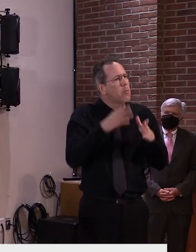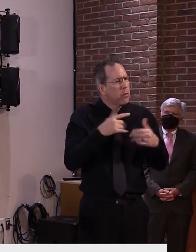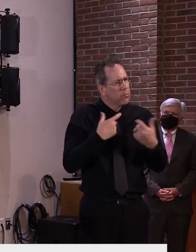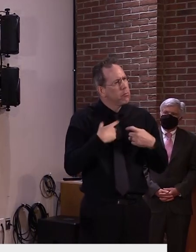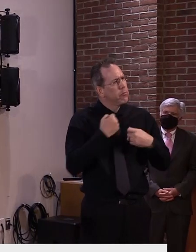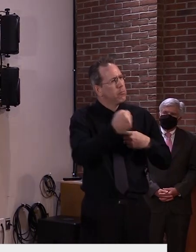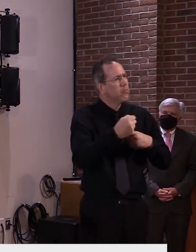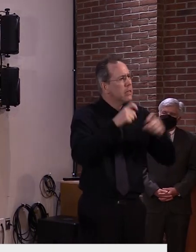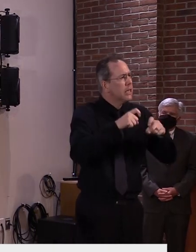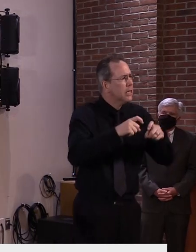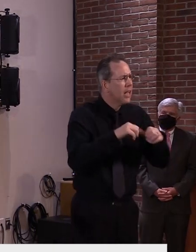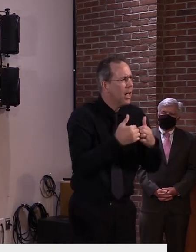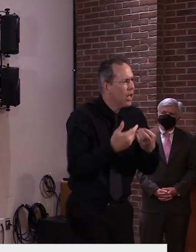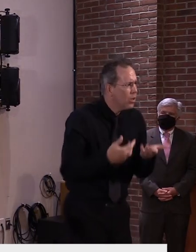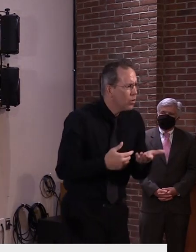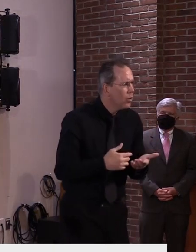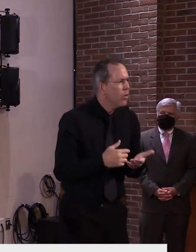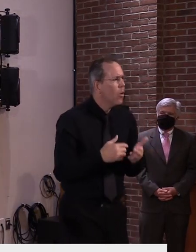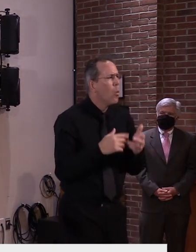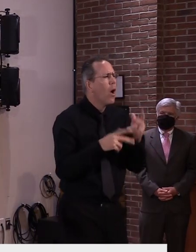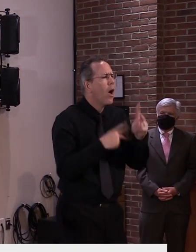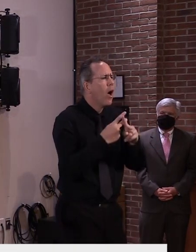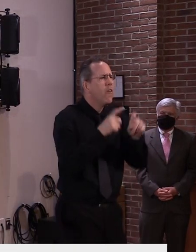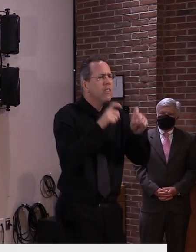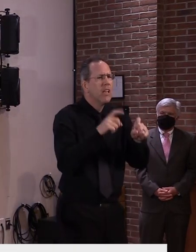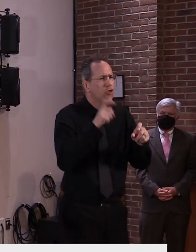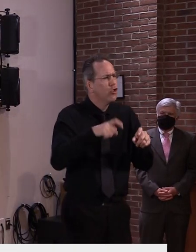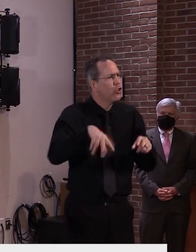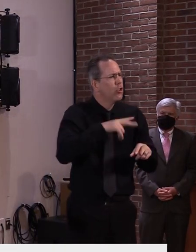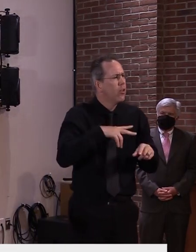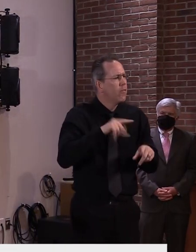antigen test or the PCR test? Sure. So as of today,